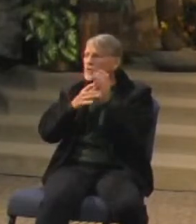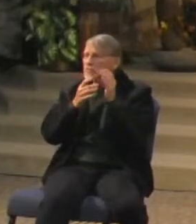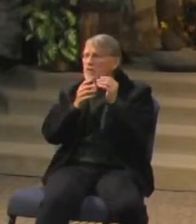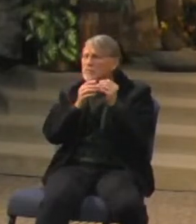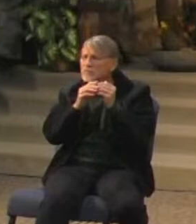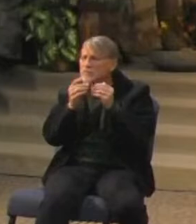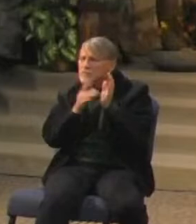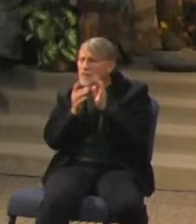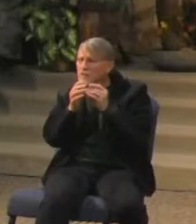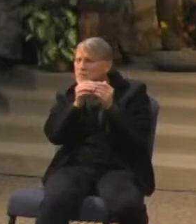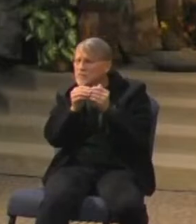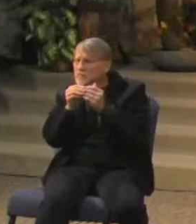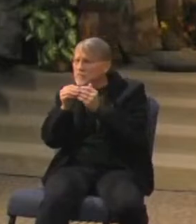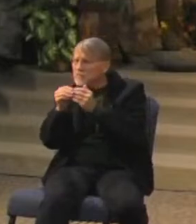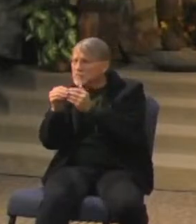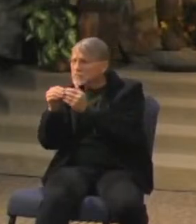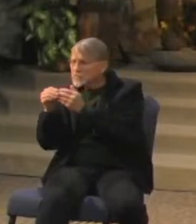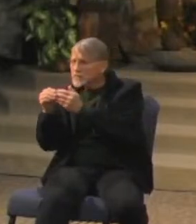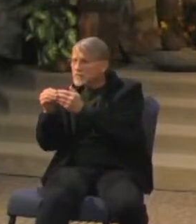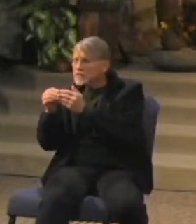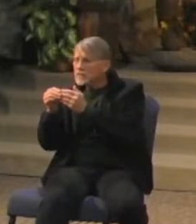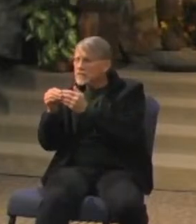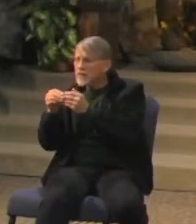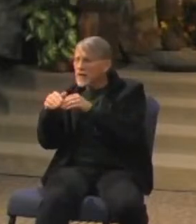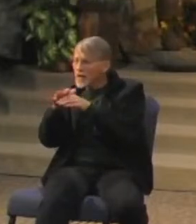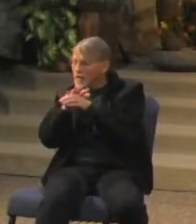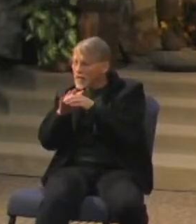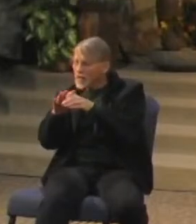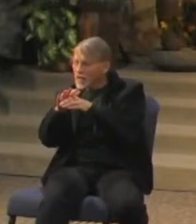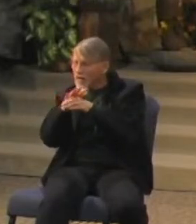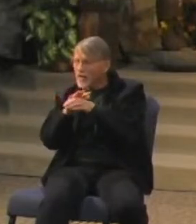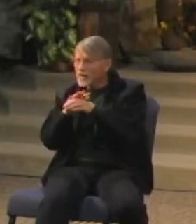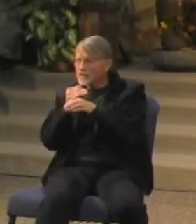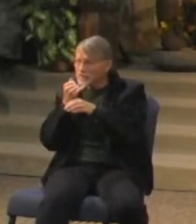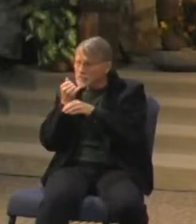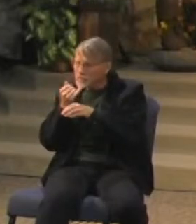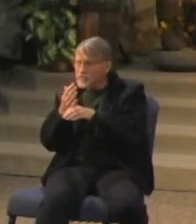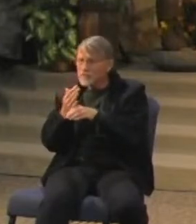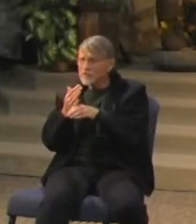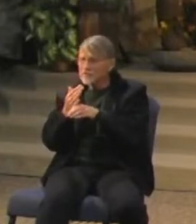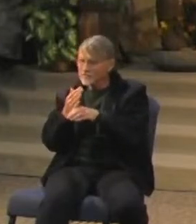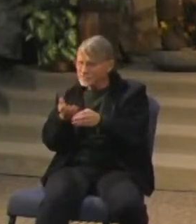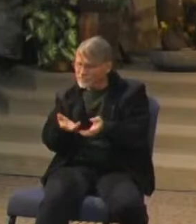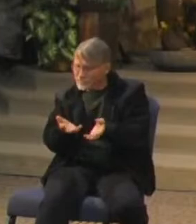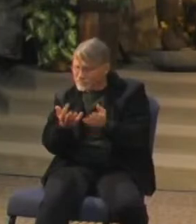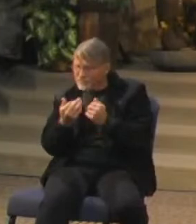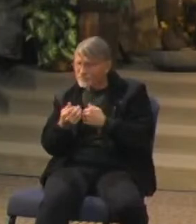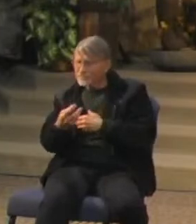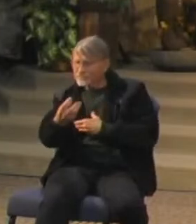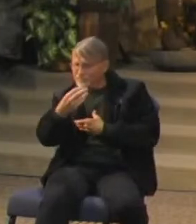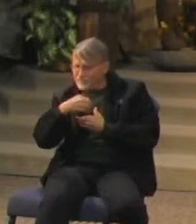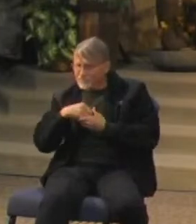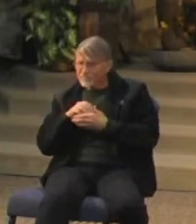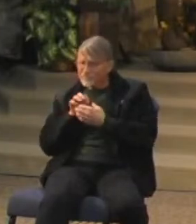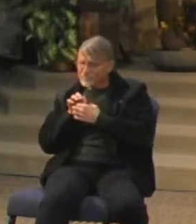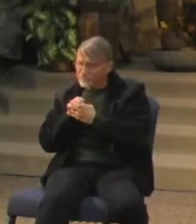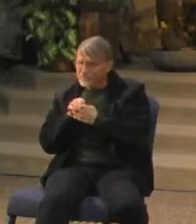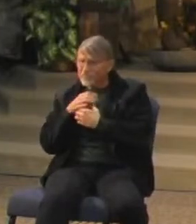that Christ loves them and forgives them and wants them to come to him? How do you do